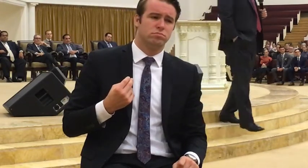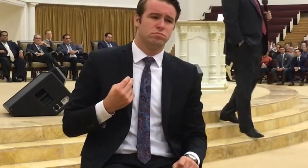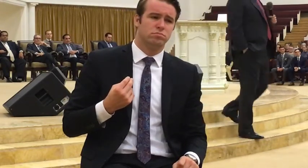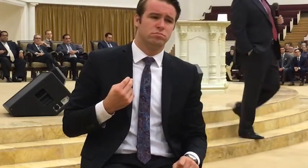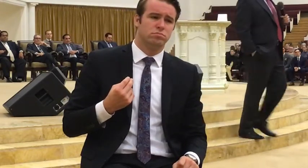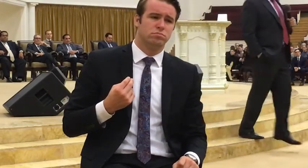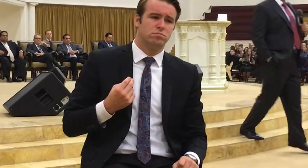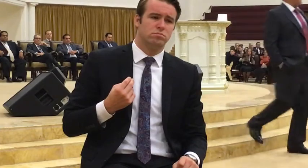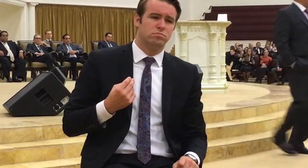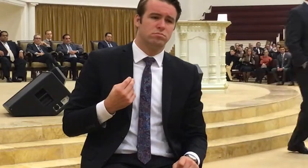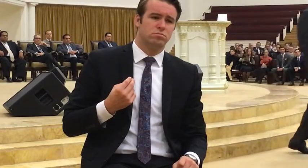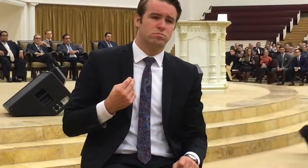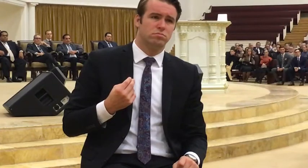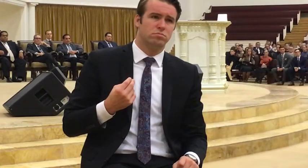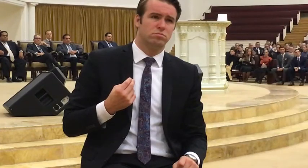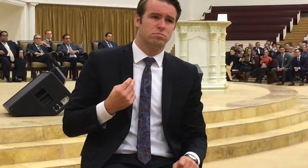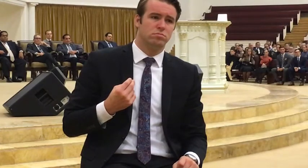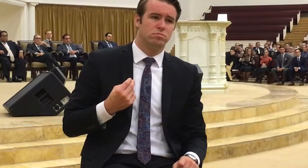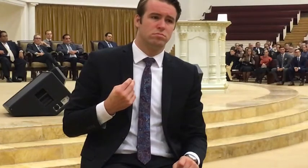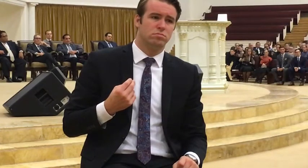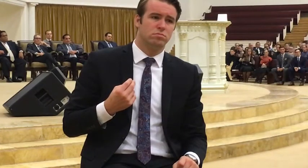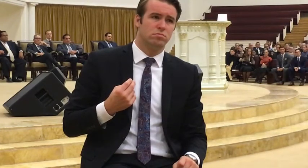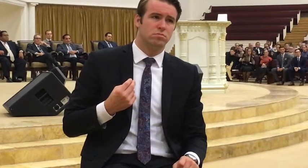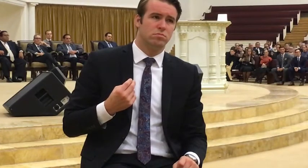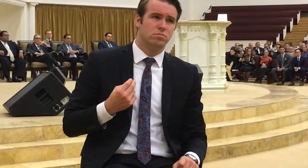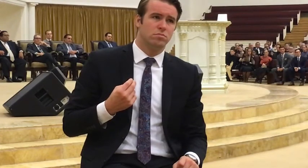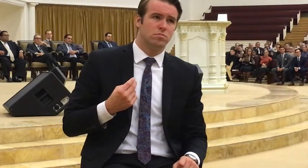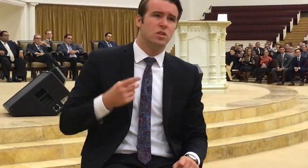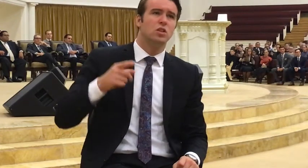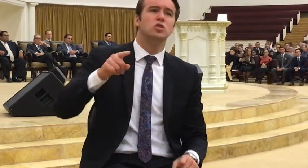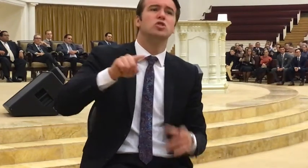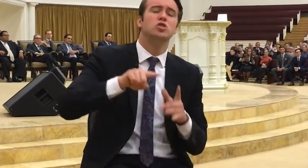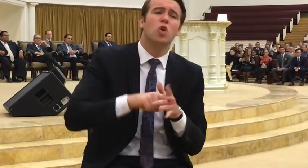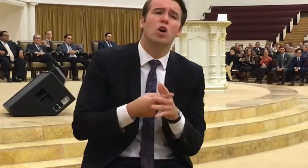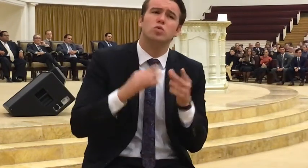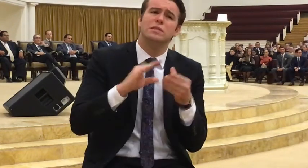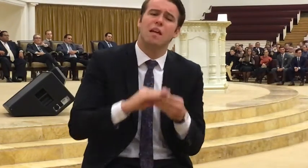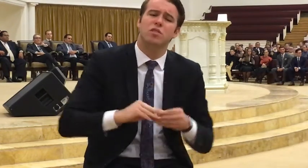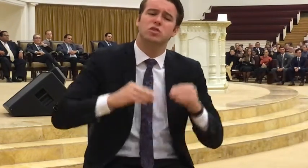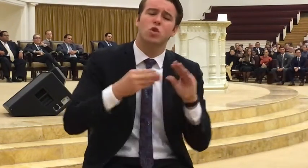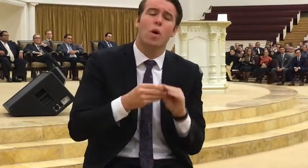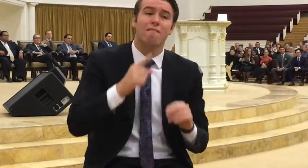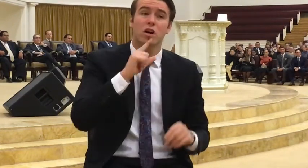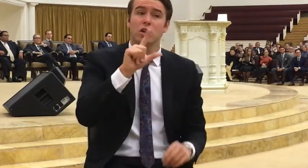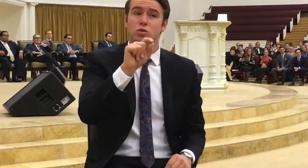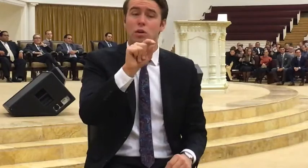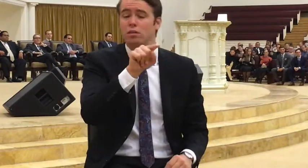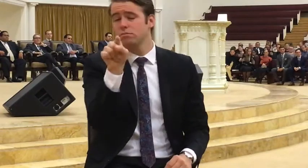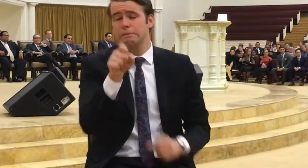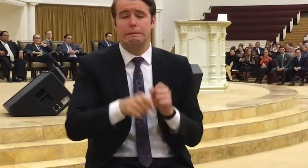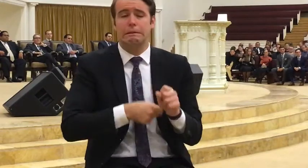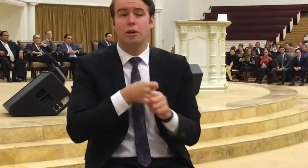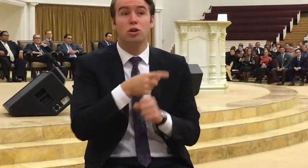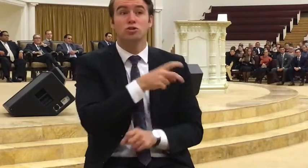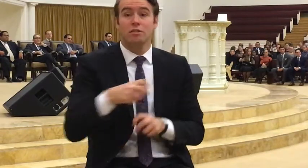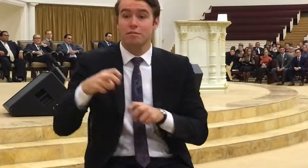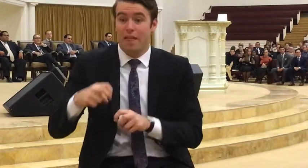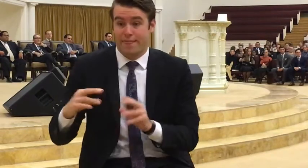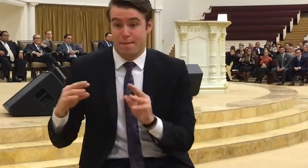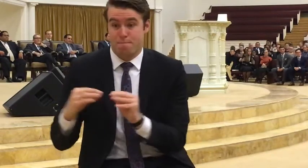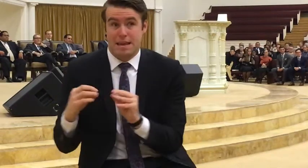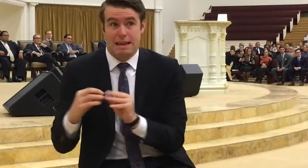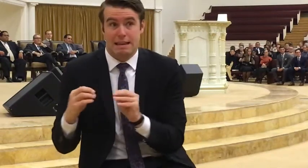she started telling stories about meetings she had with people on the staff over that 20 years. And it wasn't sin. It